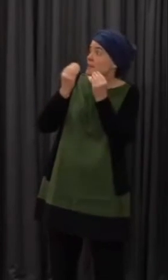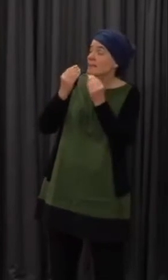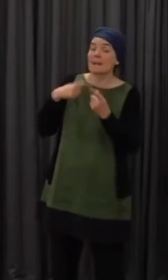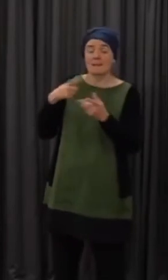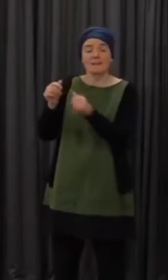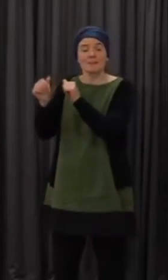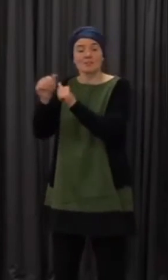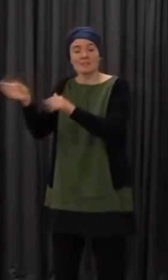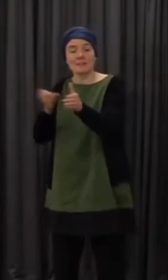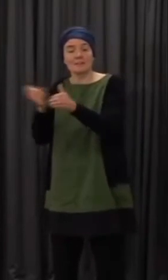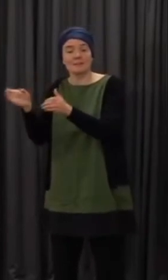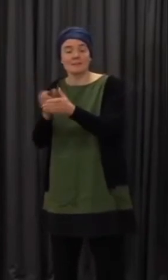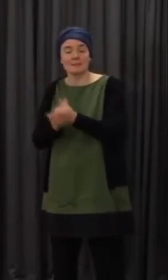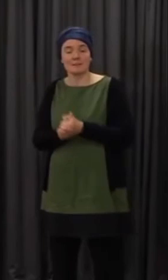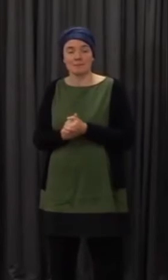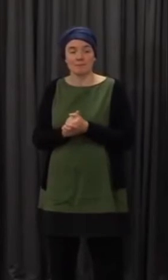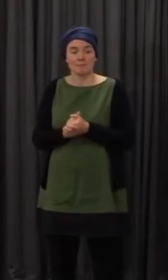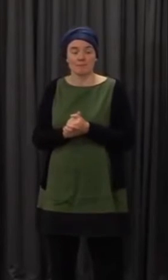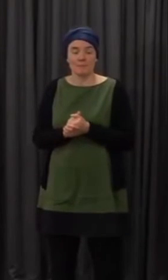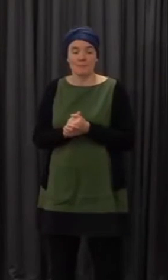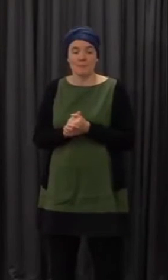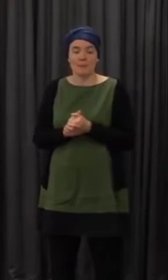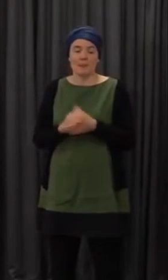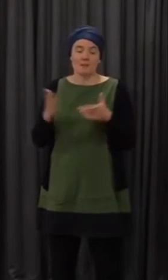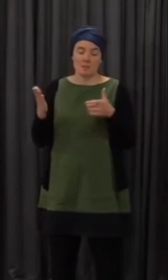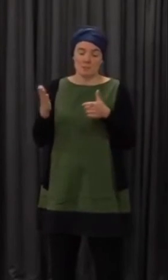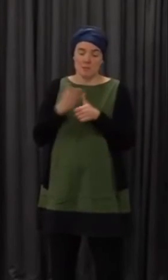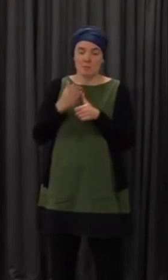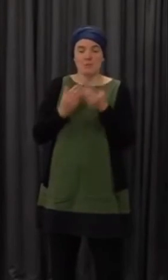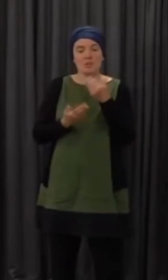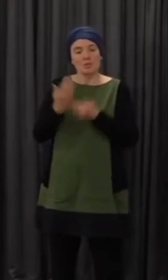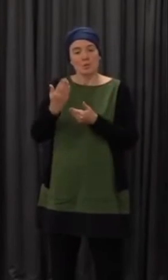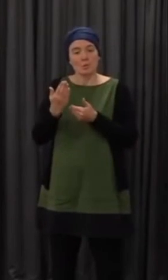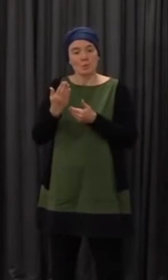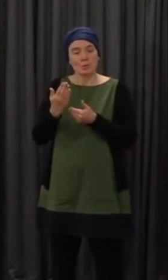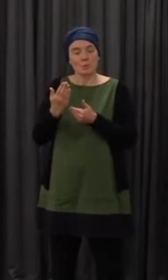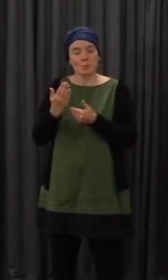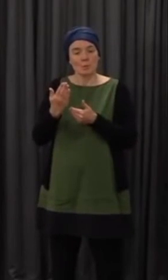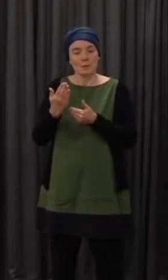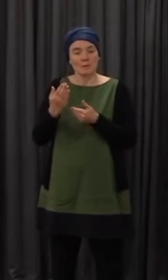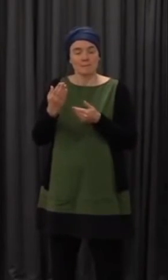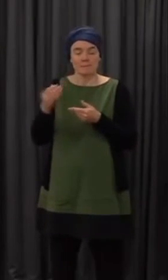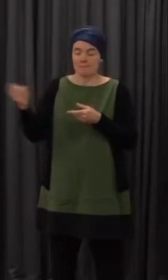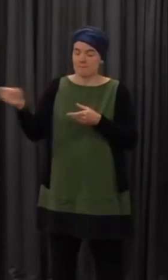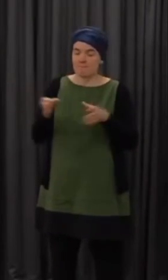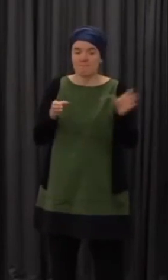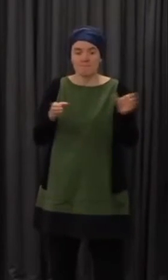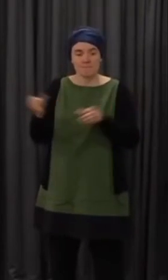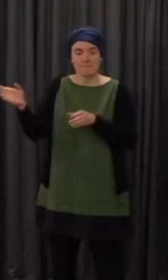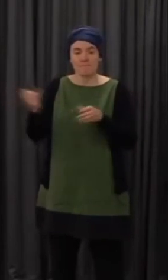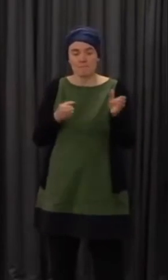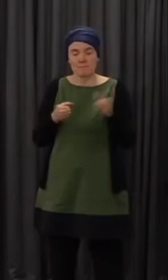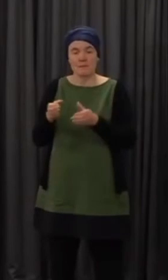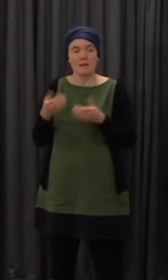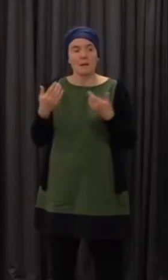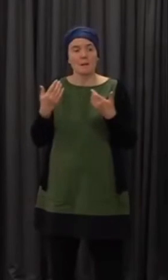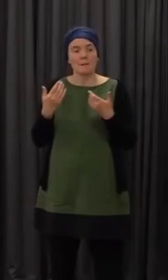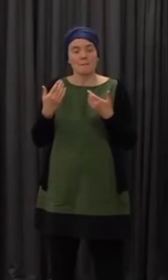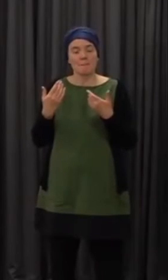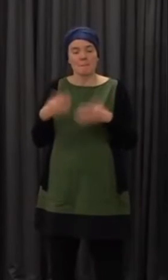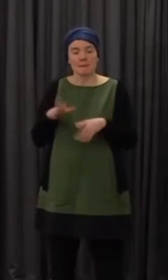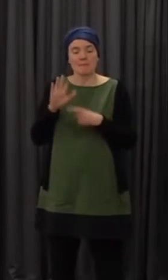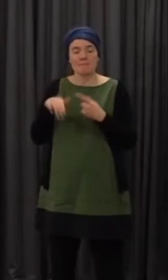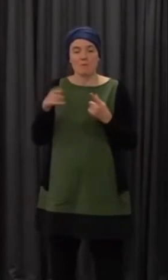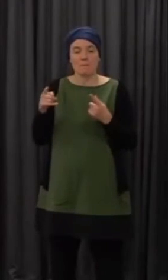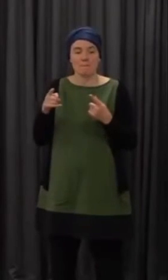primary new sources of assistance that we have mobilised in Wales has been from that fantastic